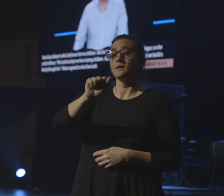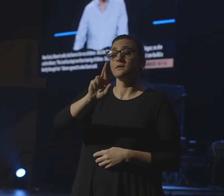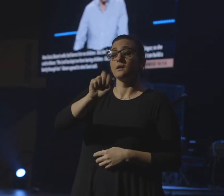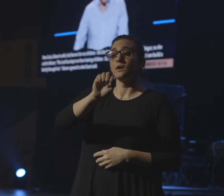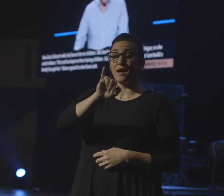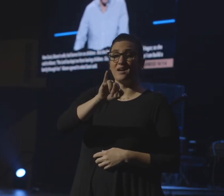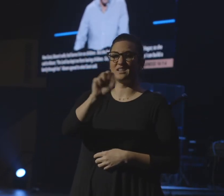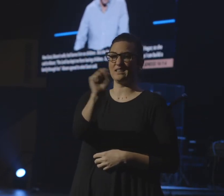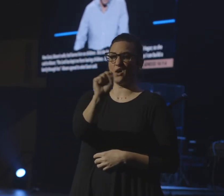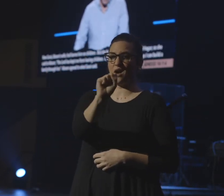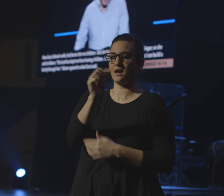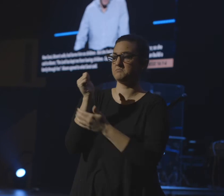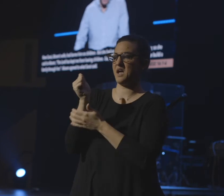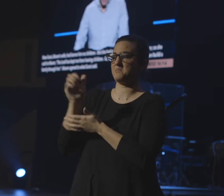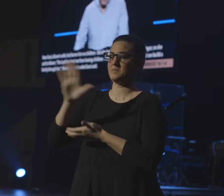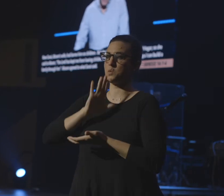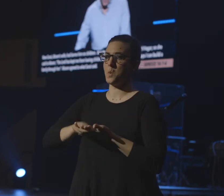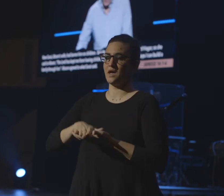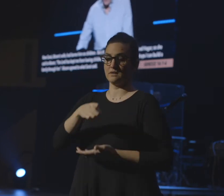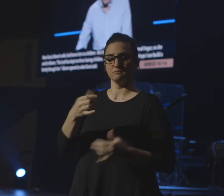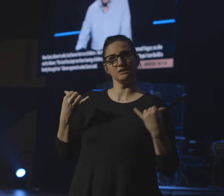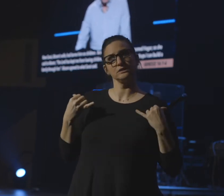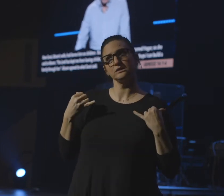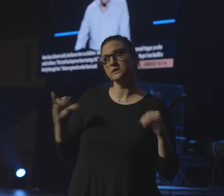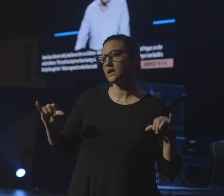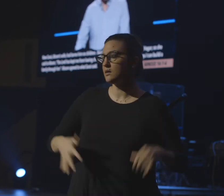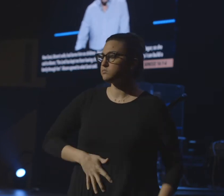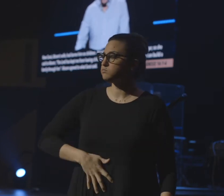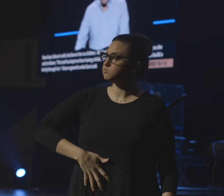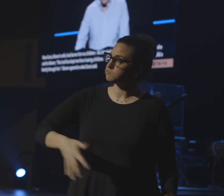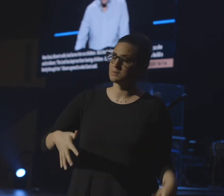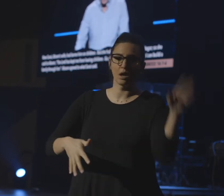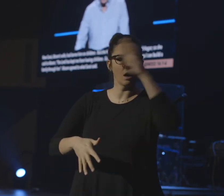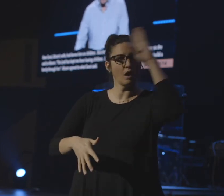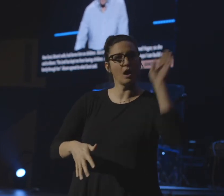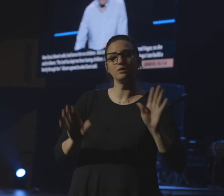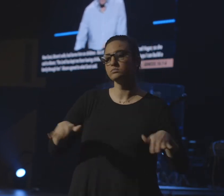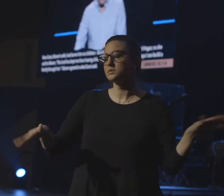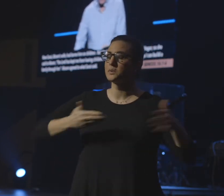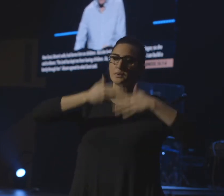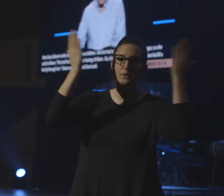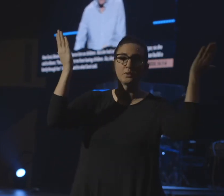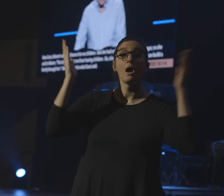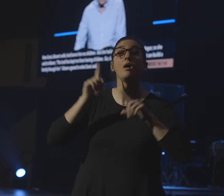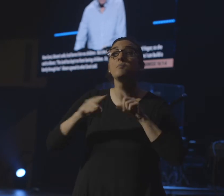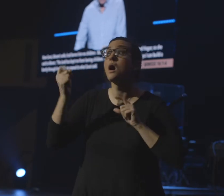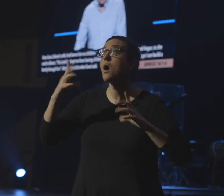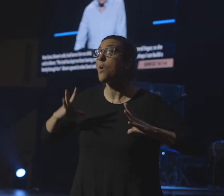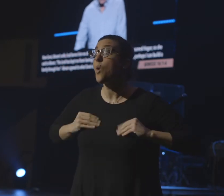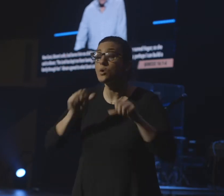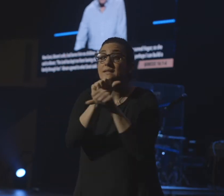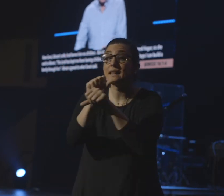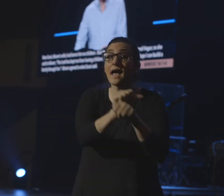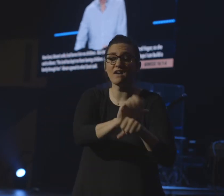Abram's wife, had borne him no children, but she had an Egyptian slave named Hagar, so she said to Abram,